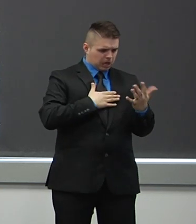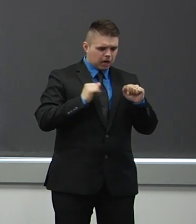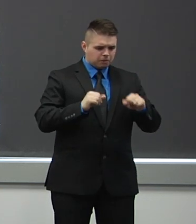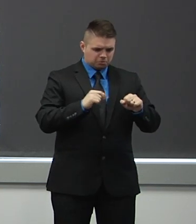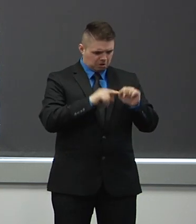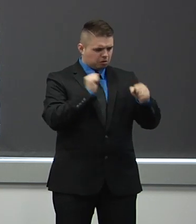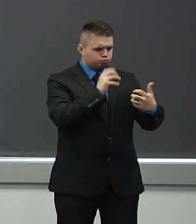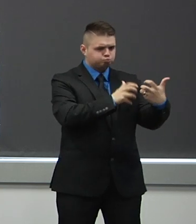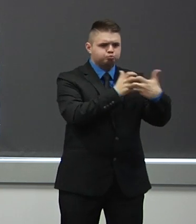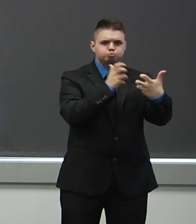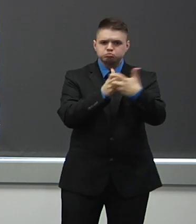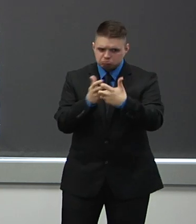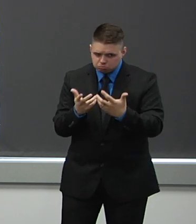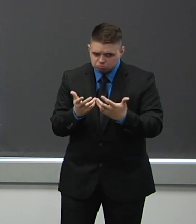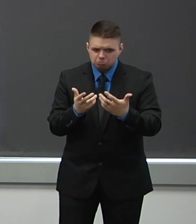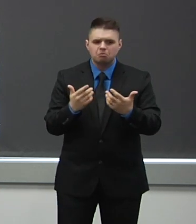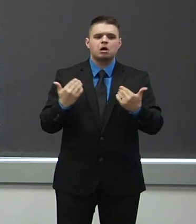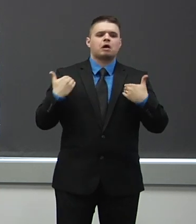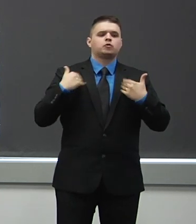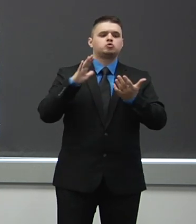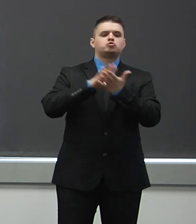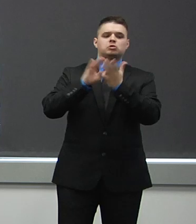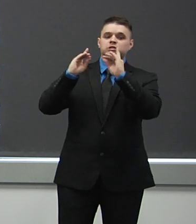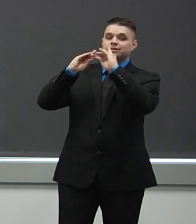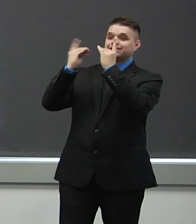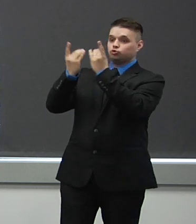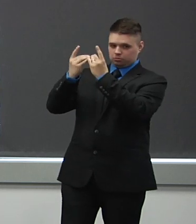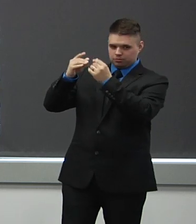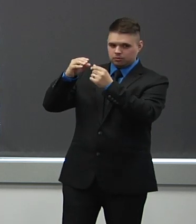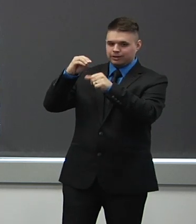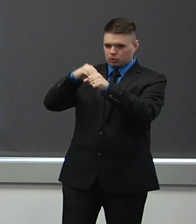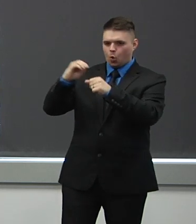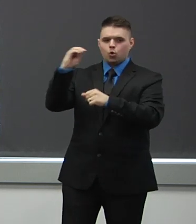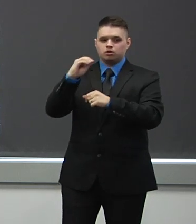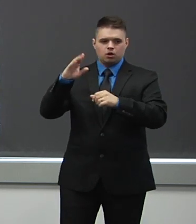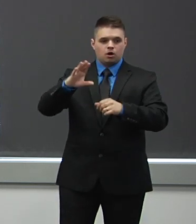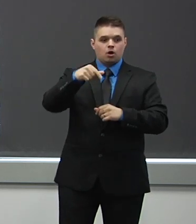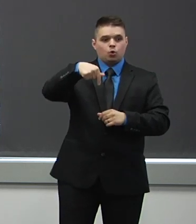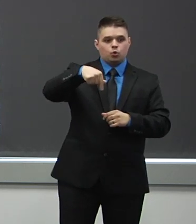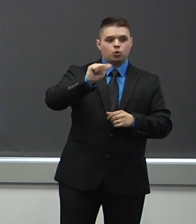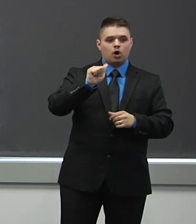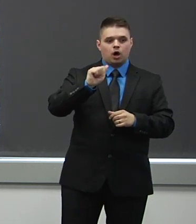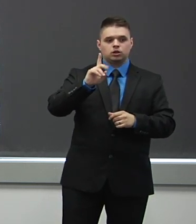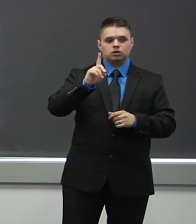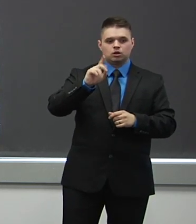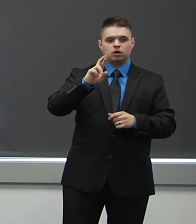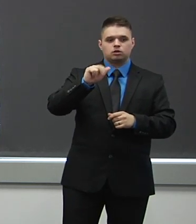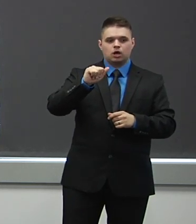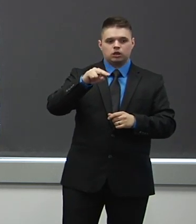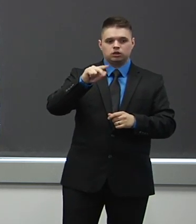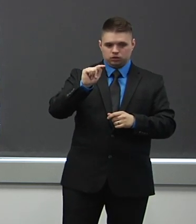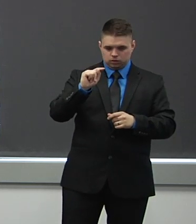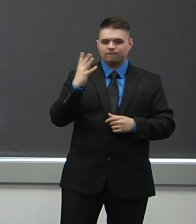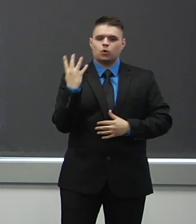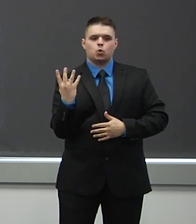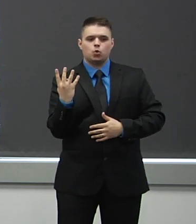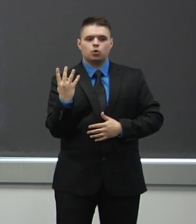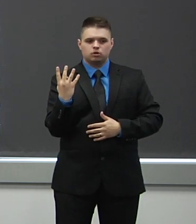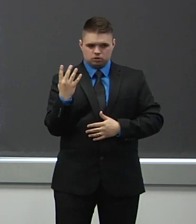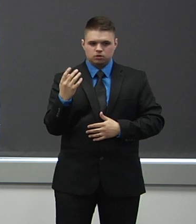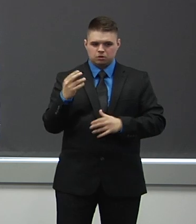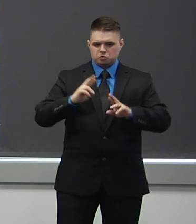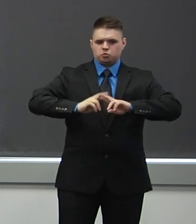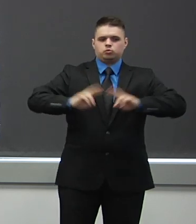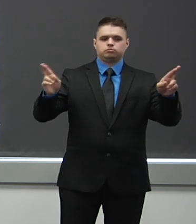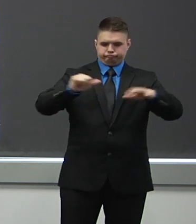in Oregon that are what we would call quadrant 4 in our tool, that they are ready to implement online learning. So